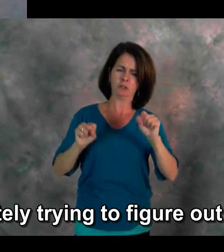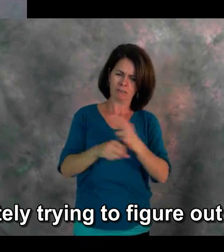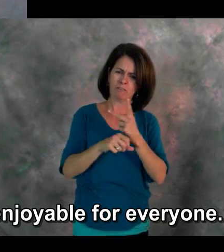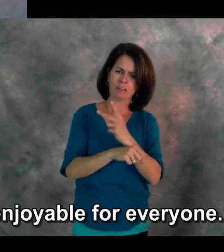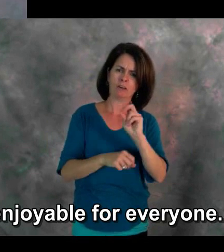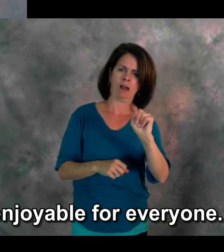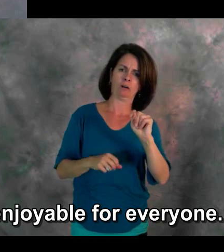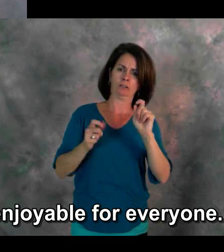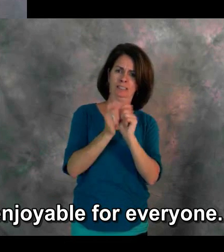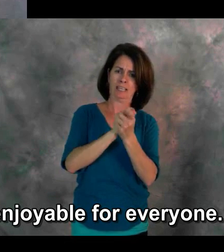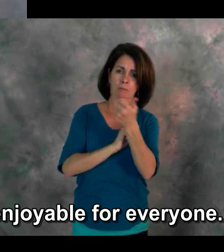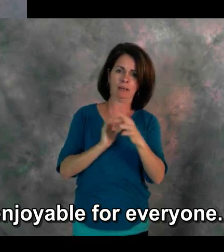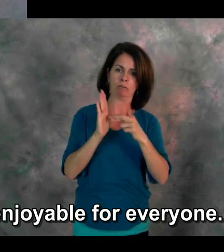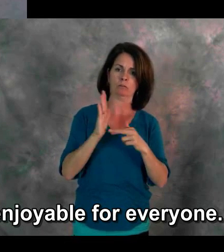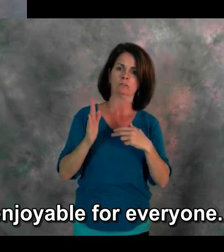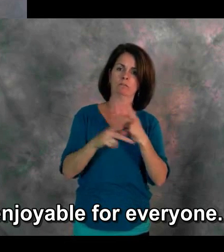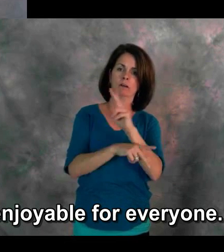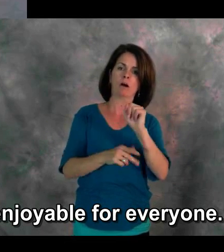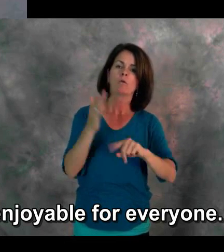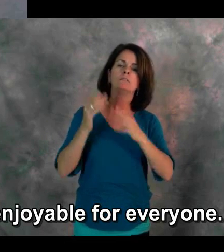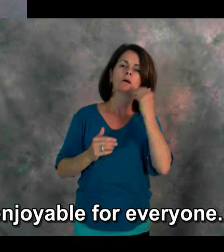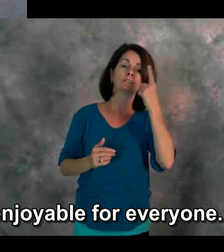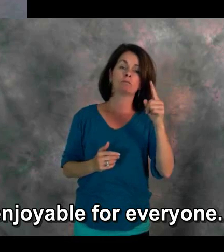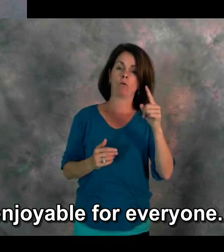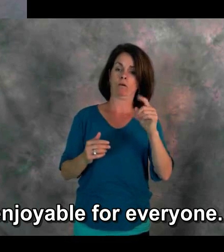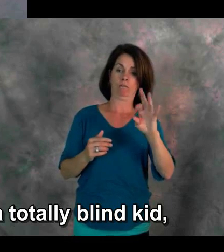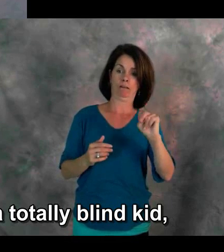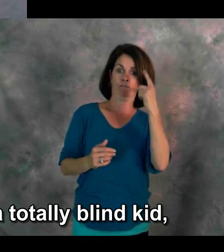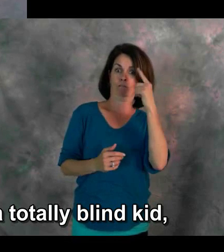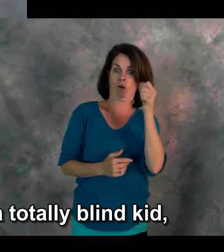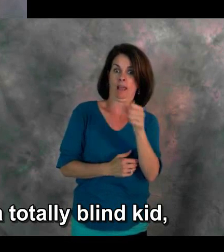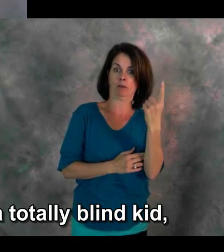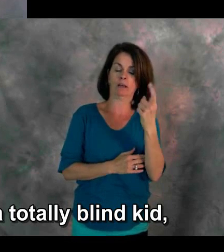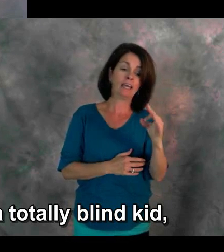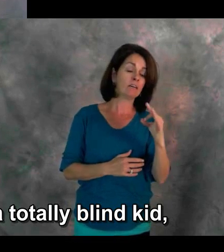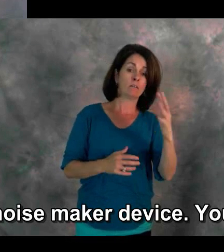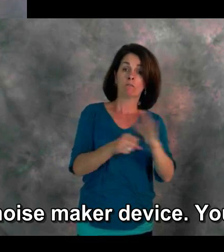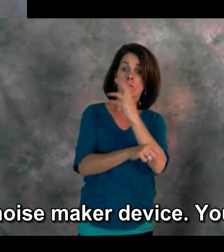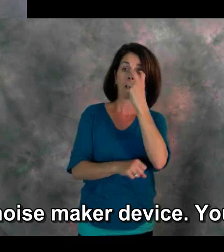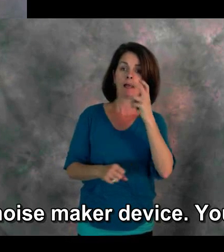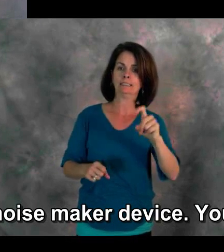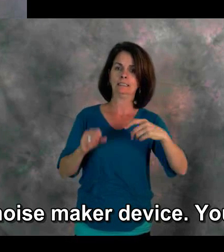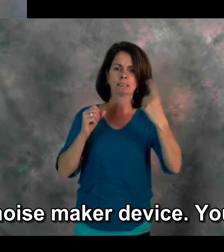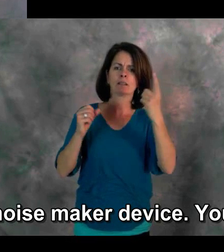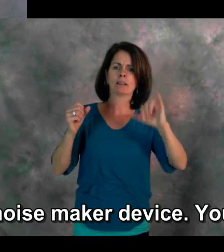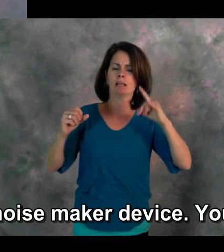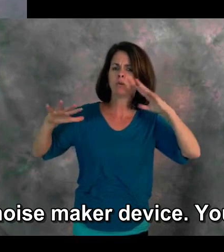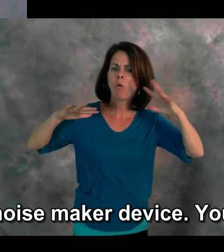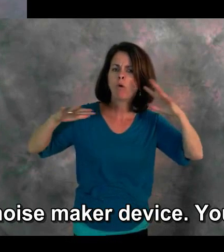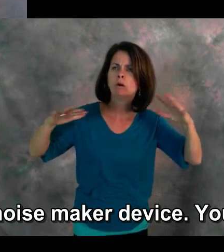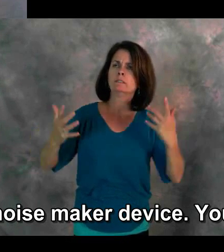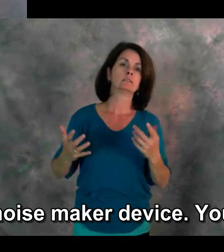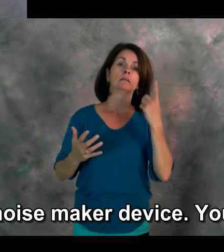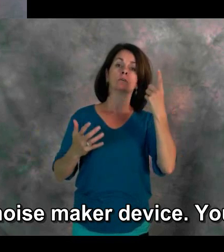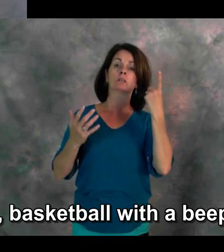what best makes the game enjoyable for everyone. You know, if it's a totally blind kid, you're going to need some noisemaker device. You